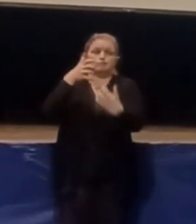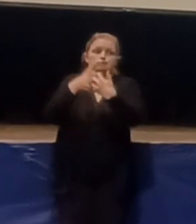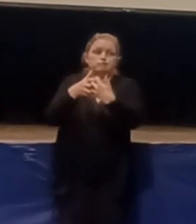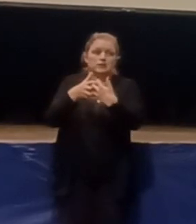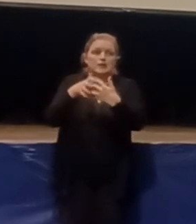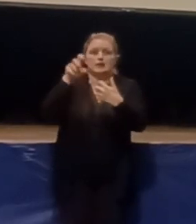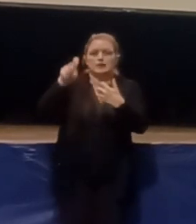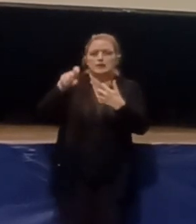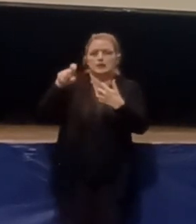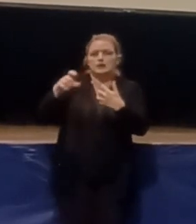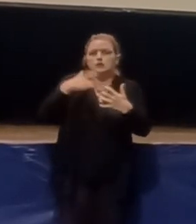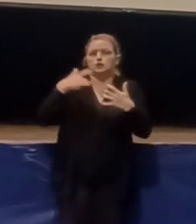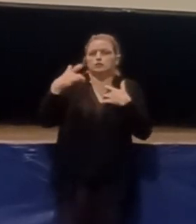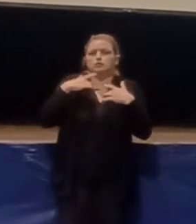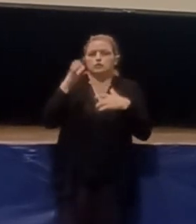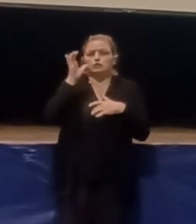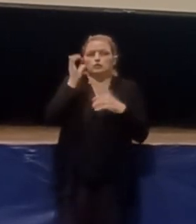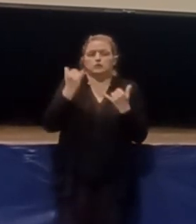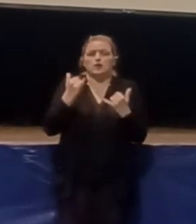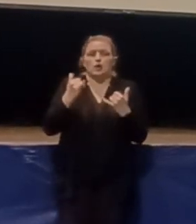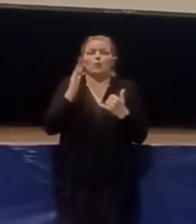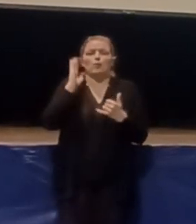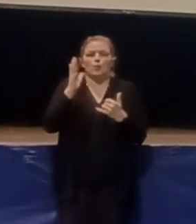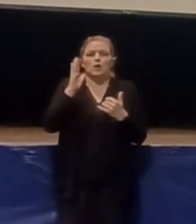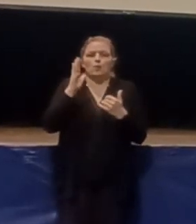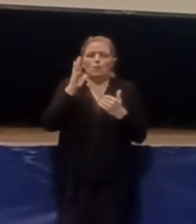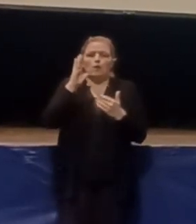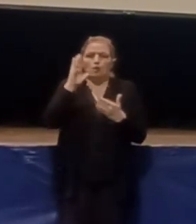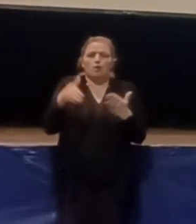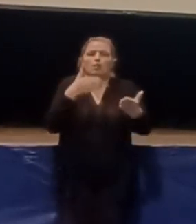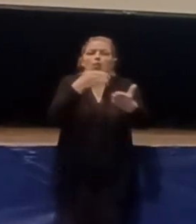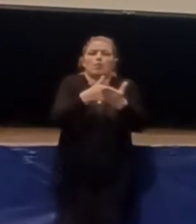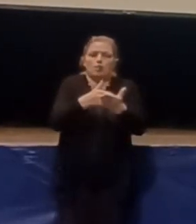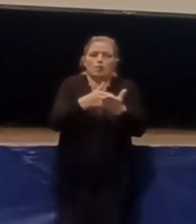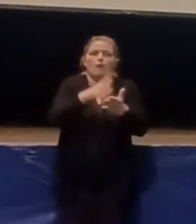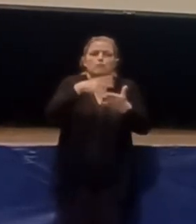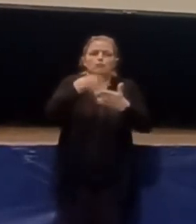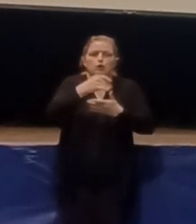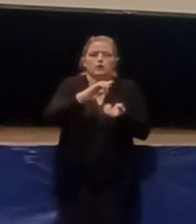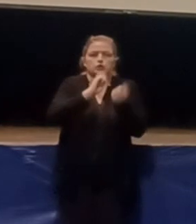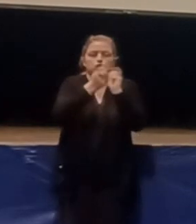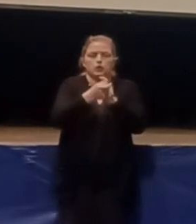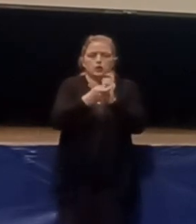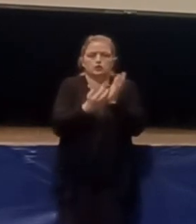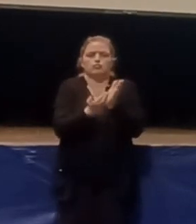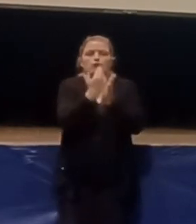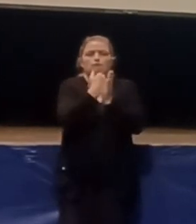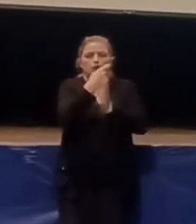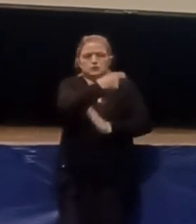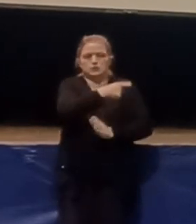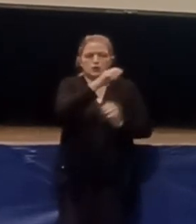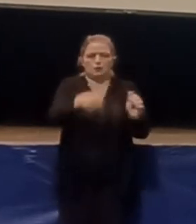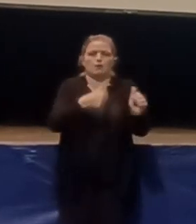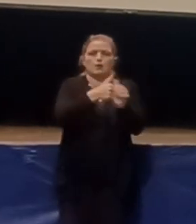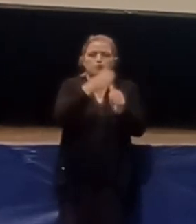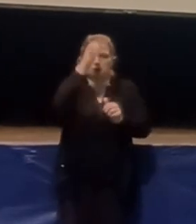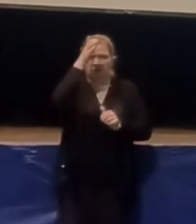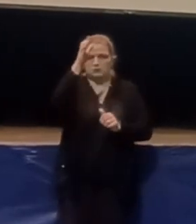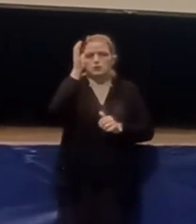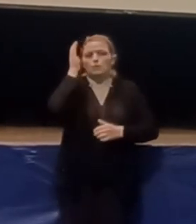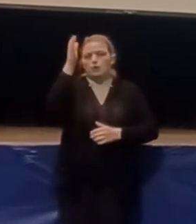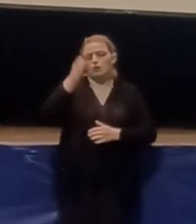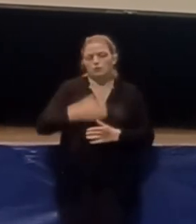meet the concerns that we heard. We would refile that notice of project change reflecting the updated concept.